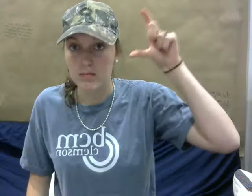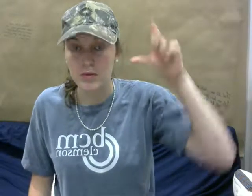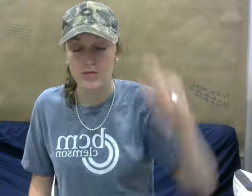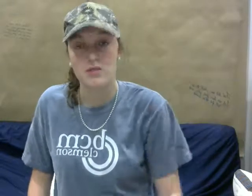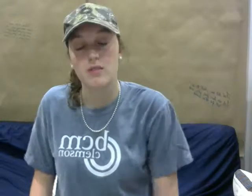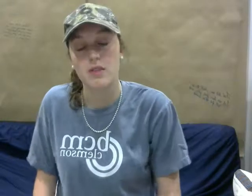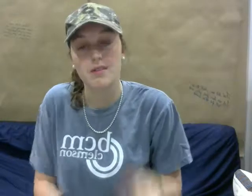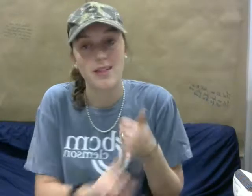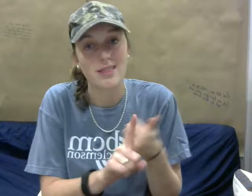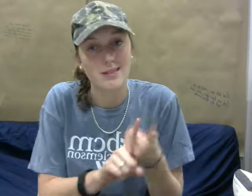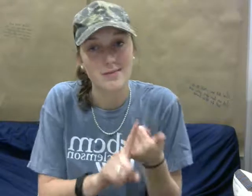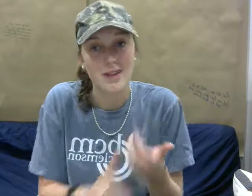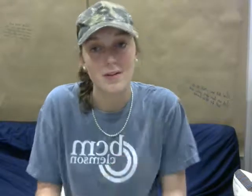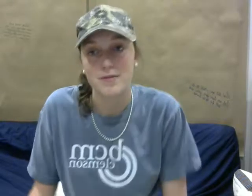microscopic particles of dust.